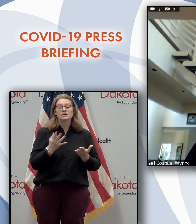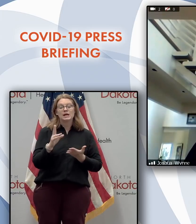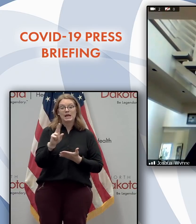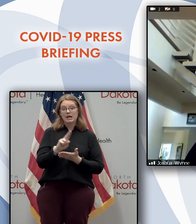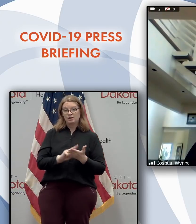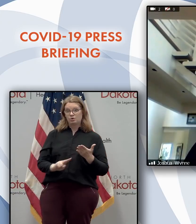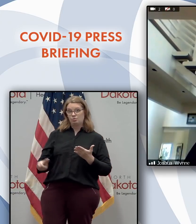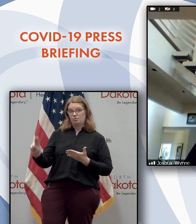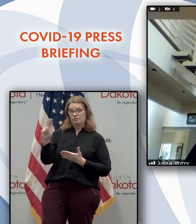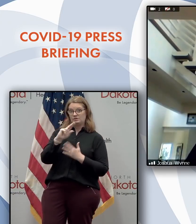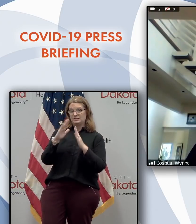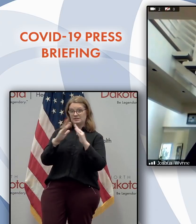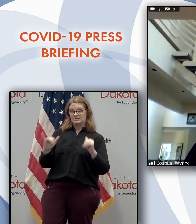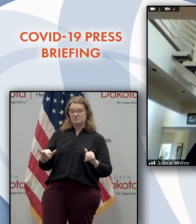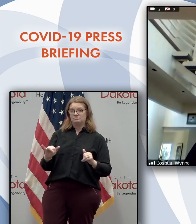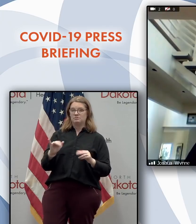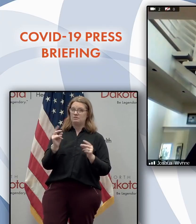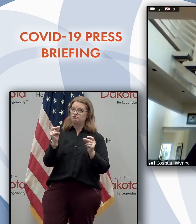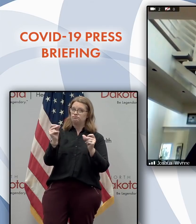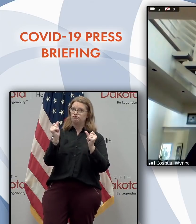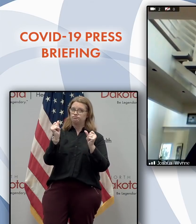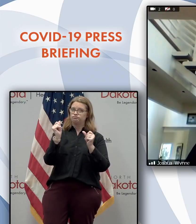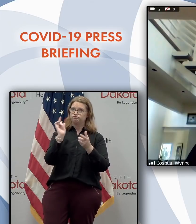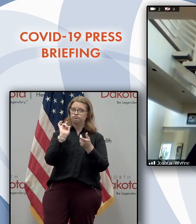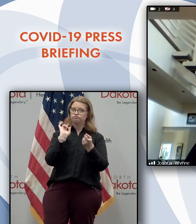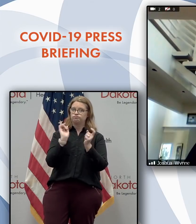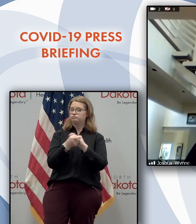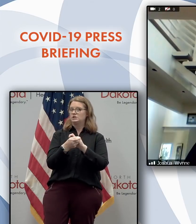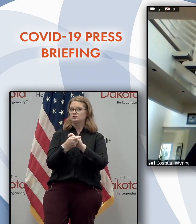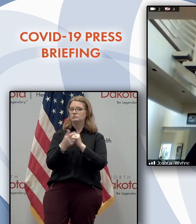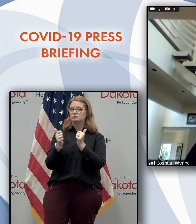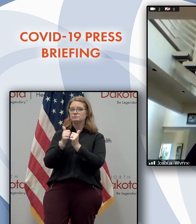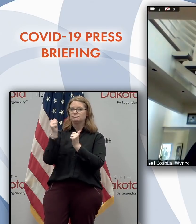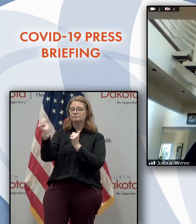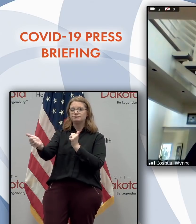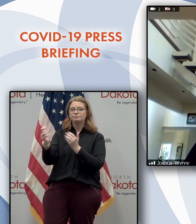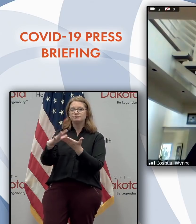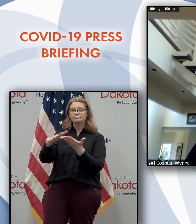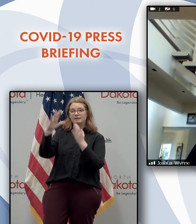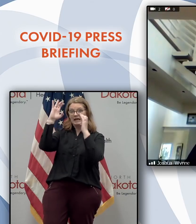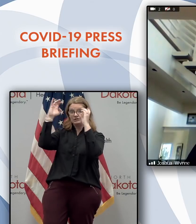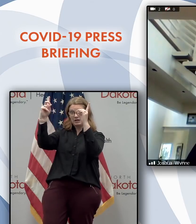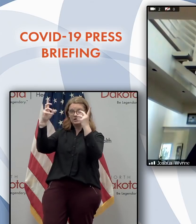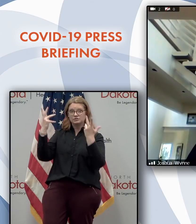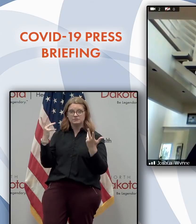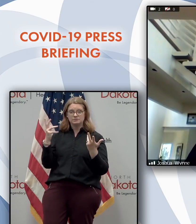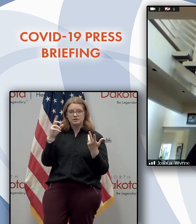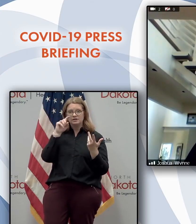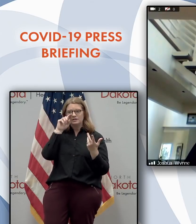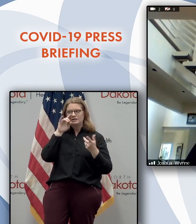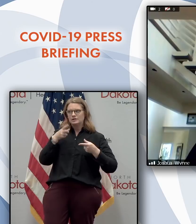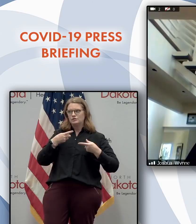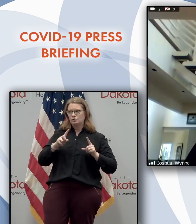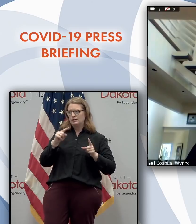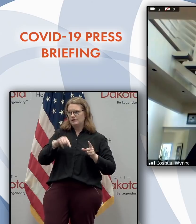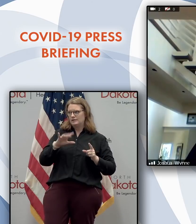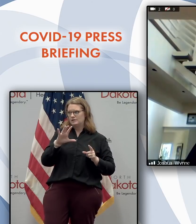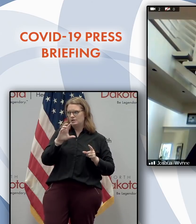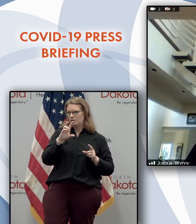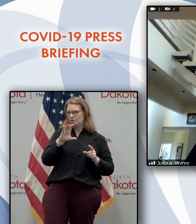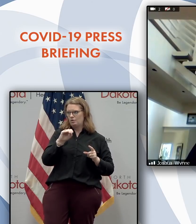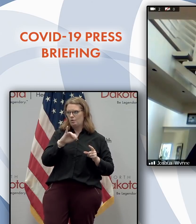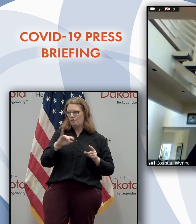a very successful switch to online education during this COVID crisis,